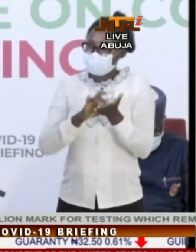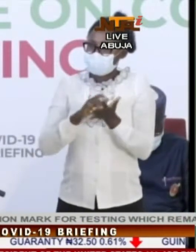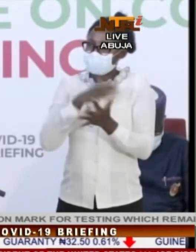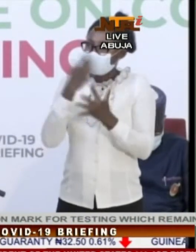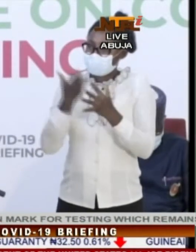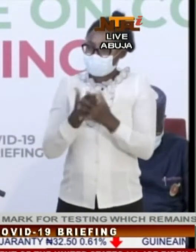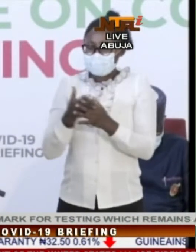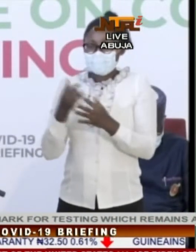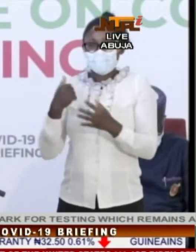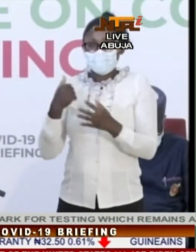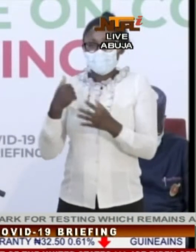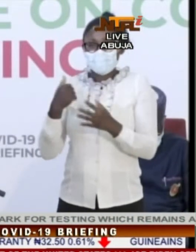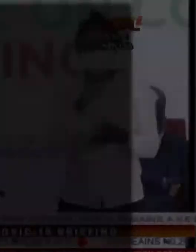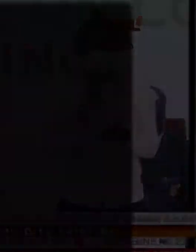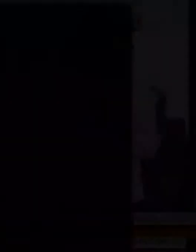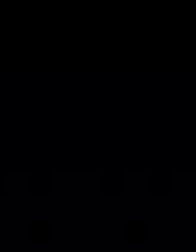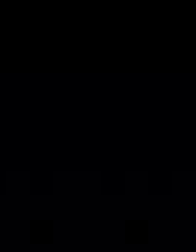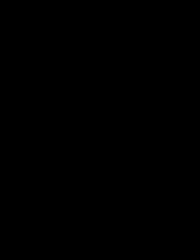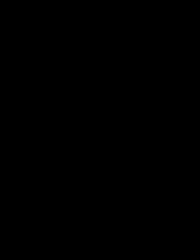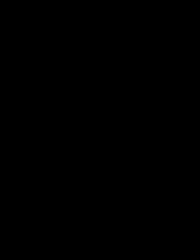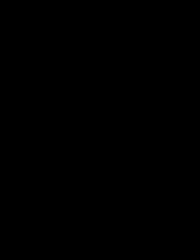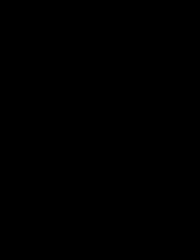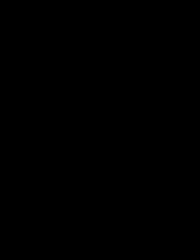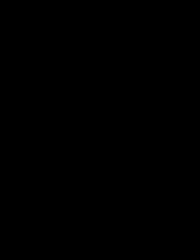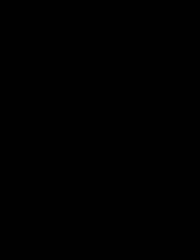have seen where lots of